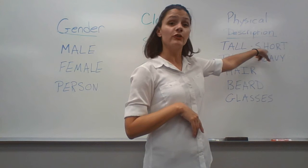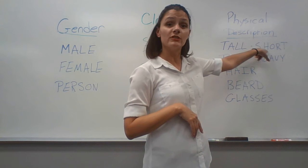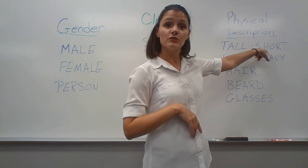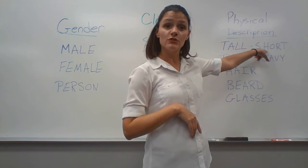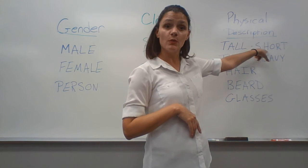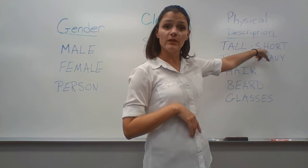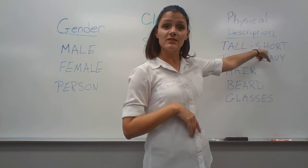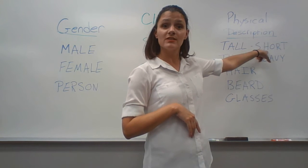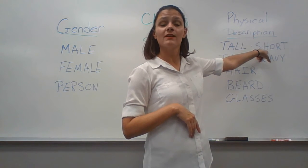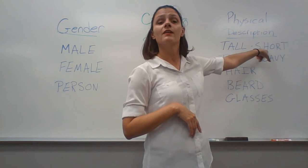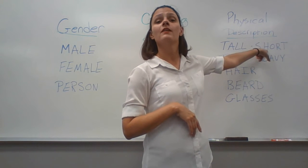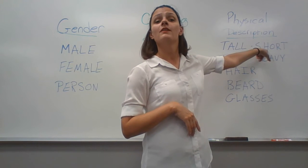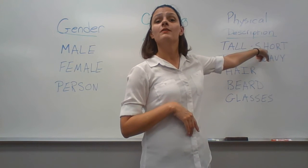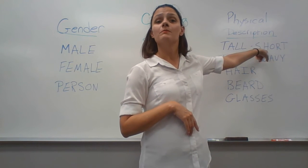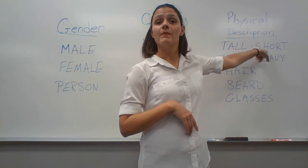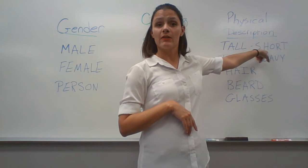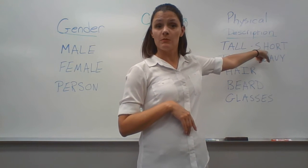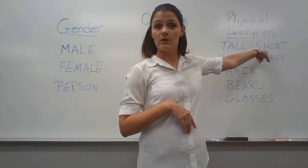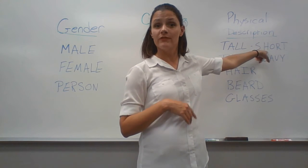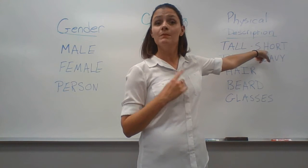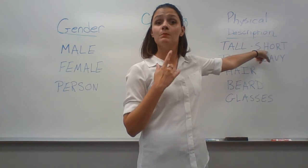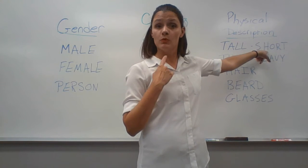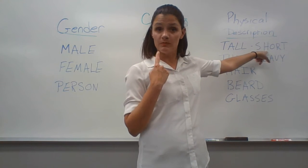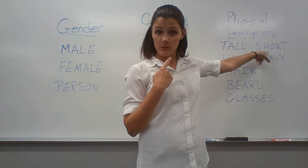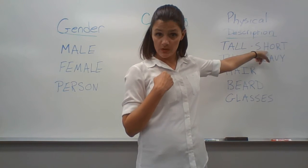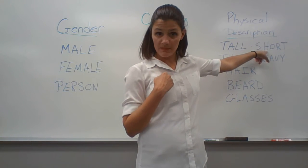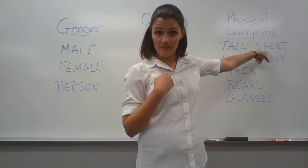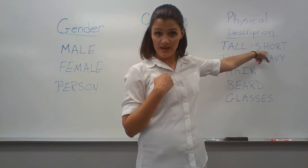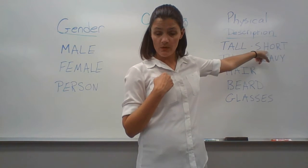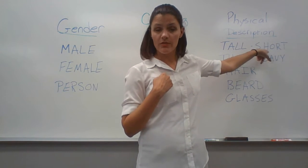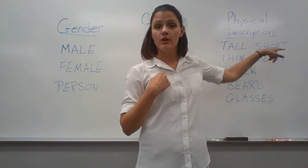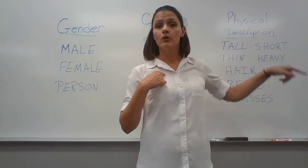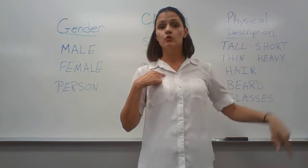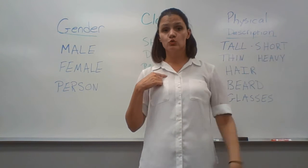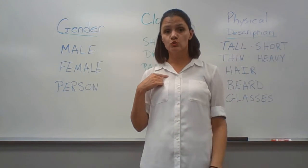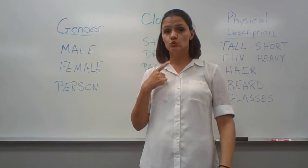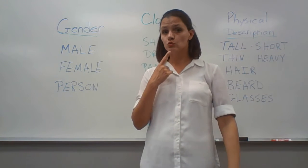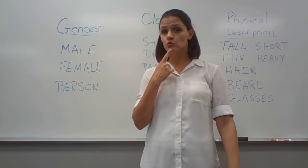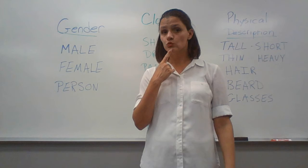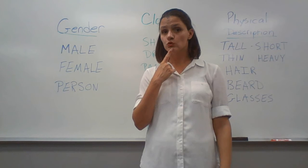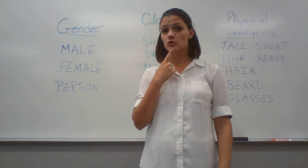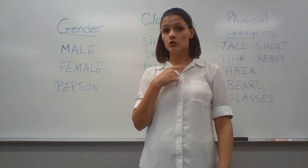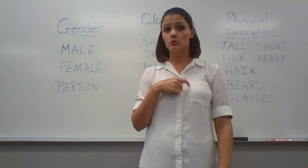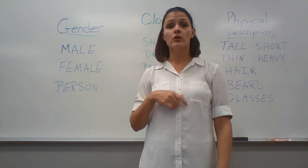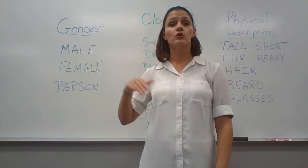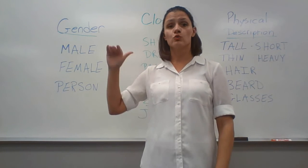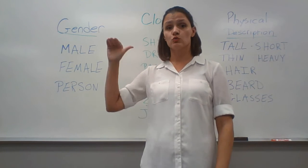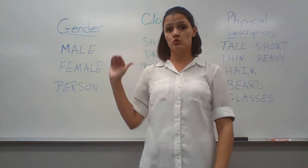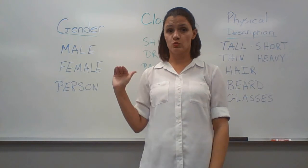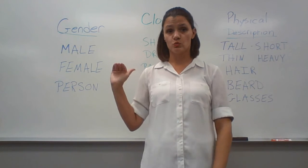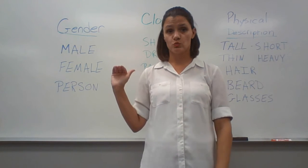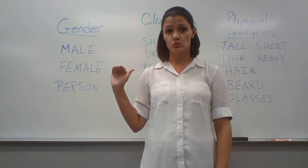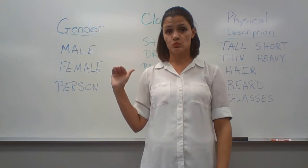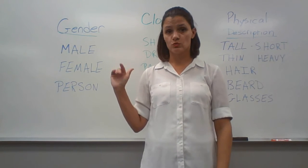Versus short. Mouth morpheme, movement with my mouth, chew.